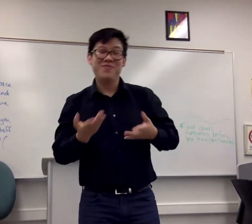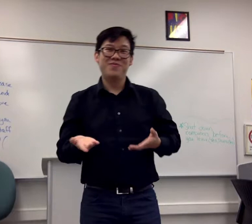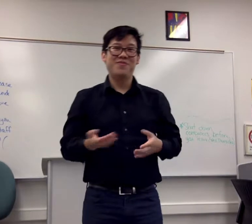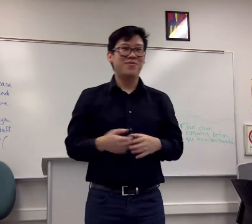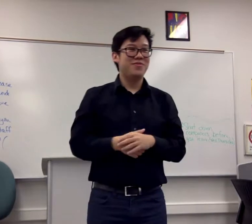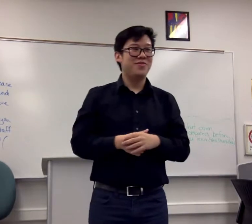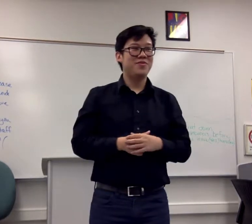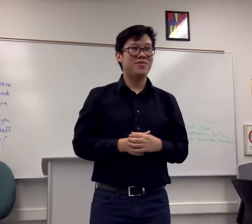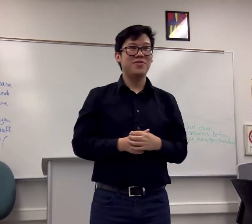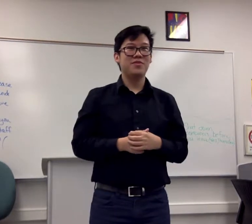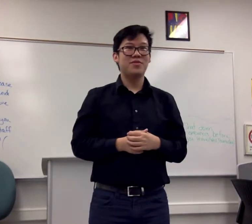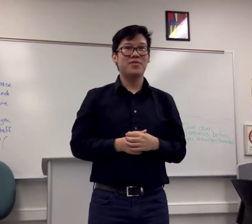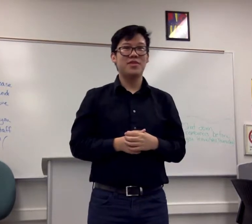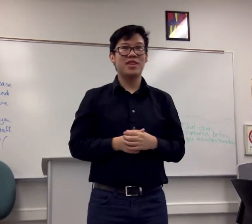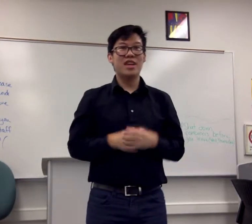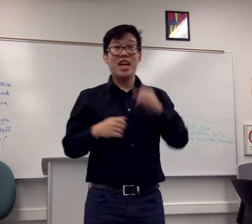But she's never seen a Marvel movie. TLC